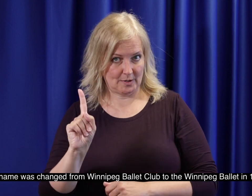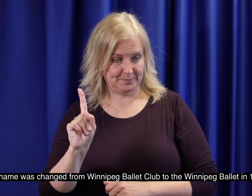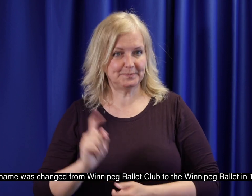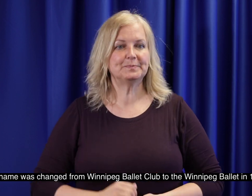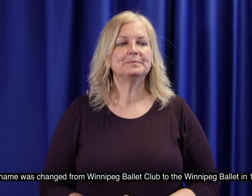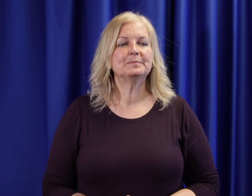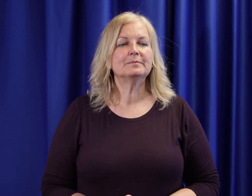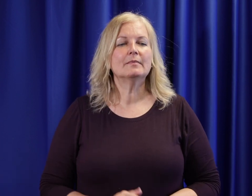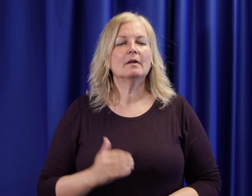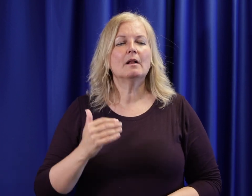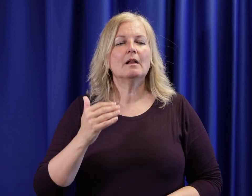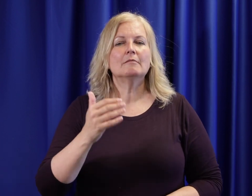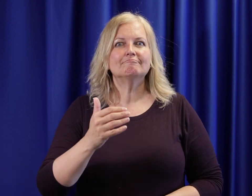That was done in 1941.